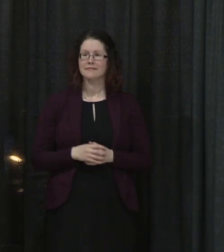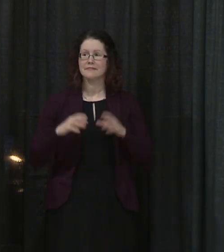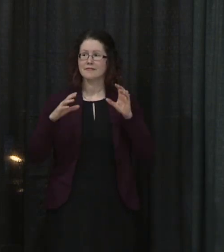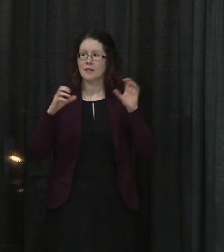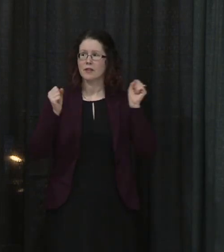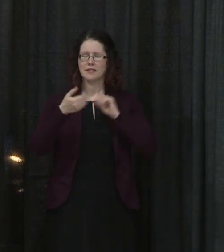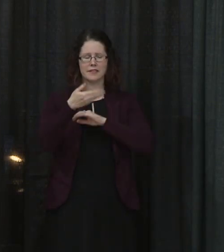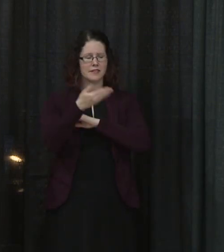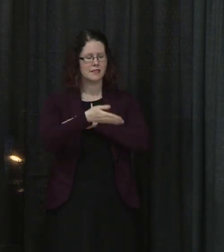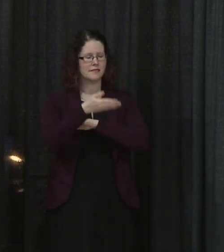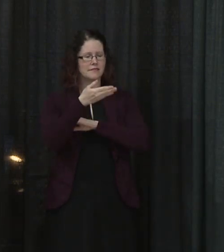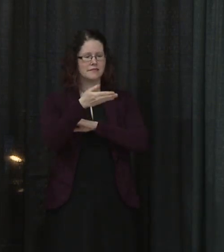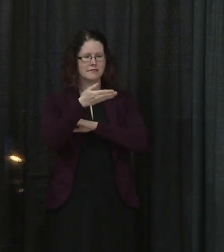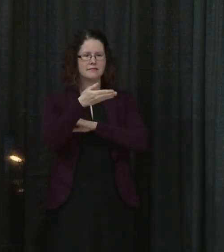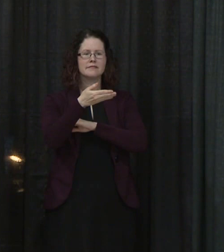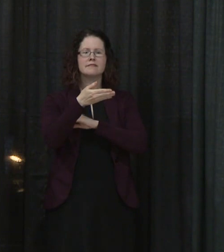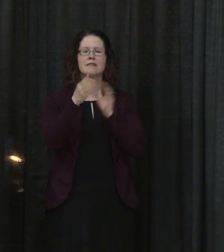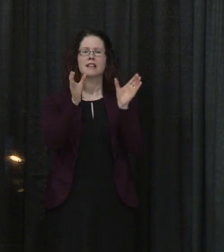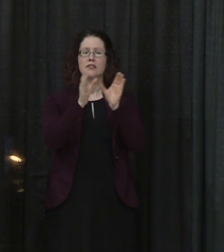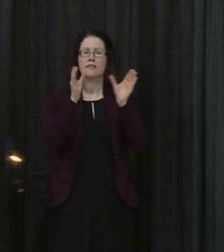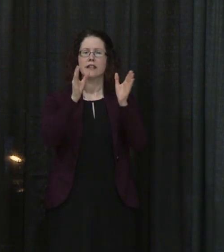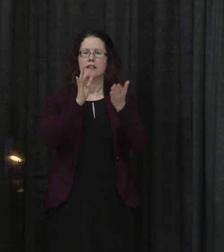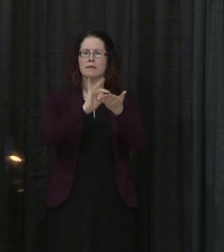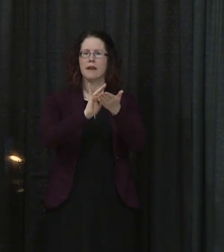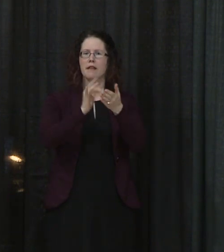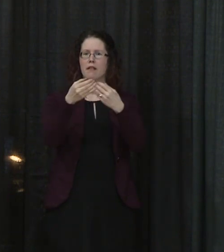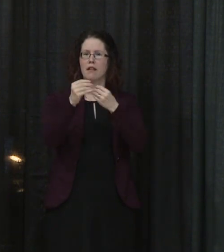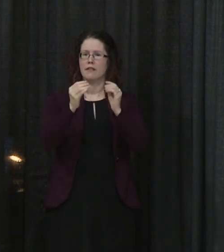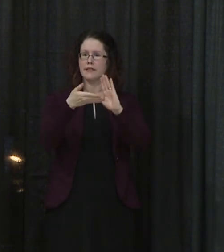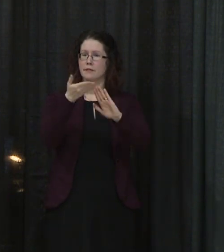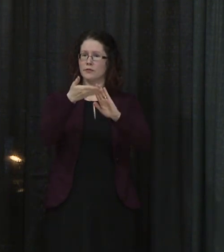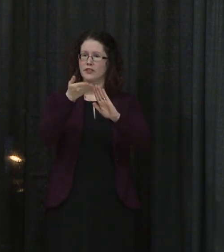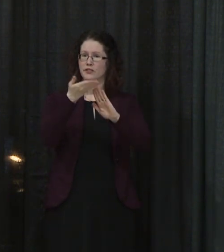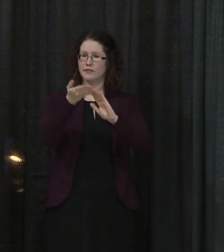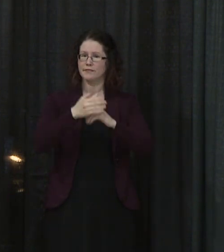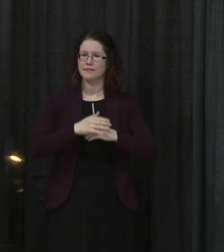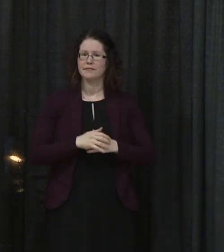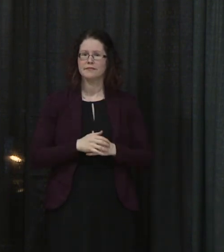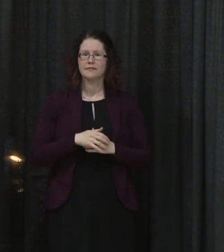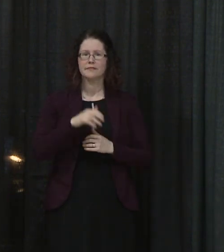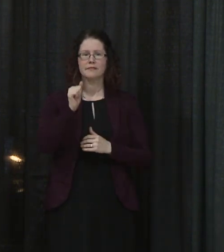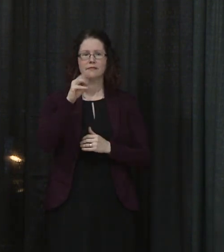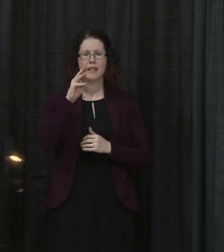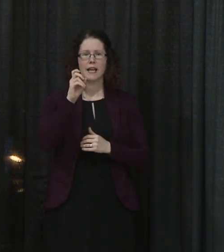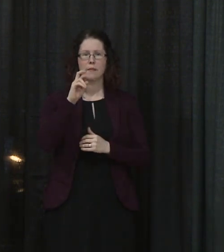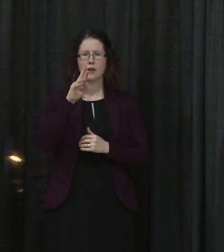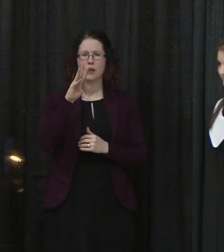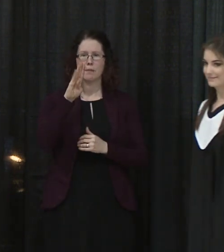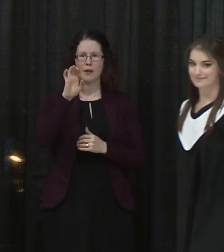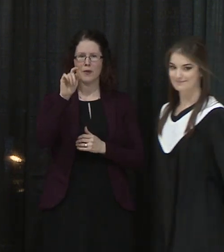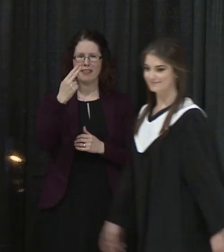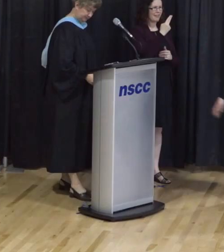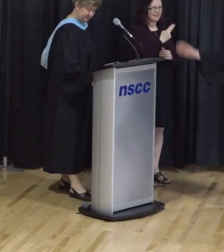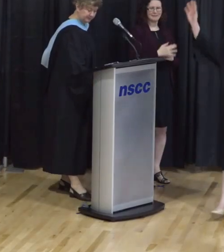Mr. President, the candidates for the certificate in medical office administration. Amber Beckwith.